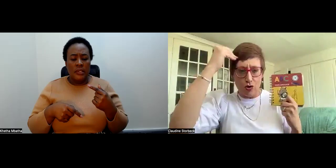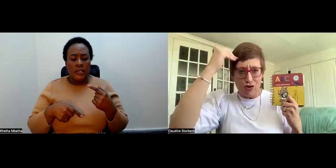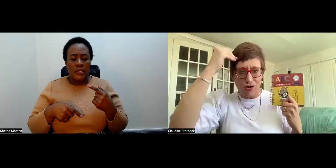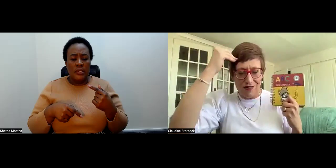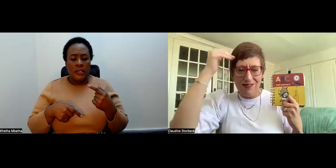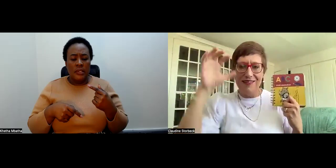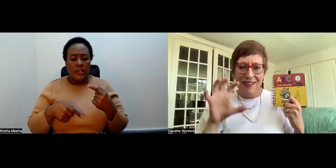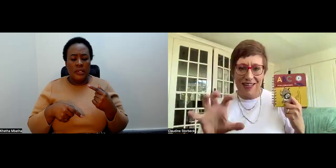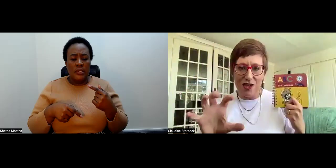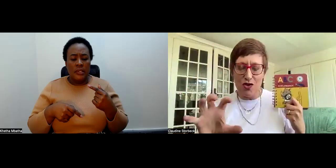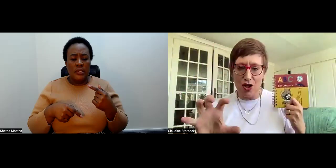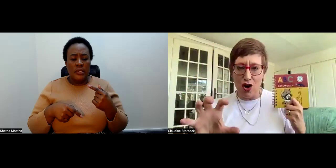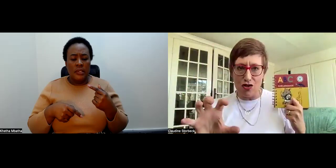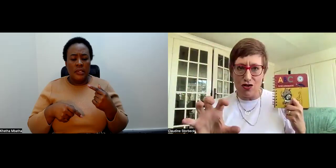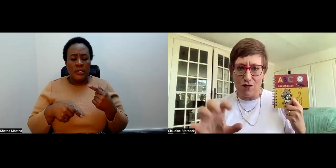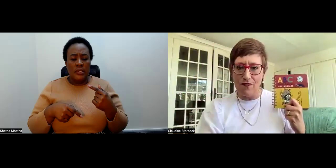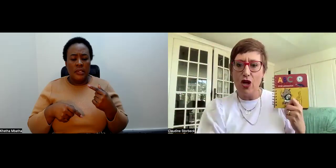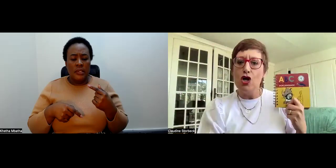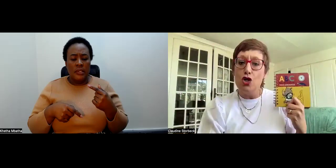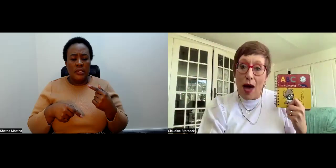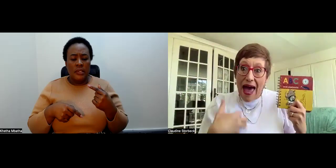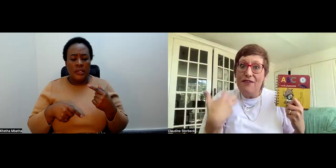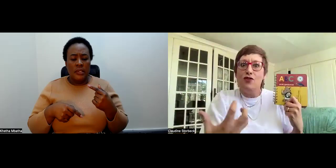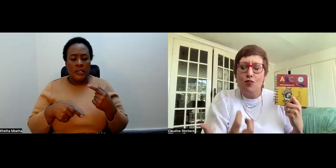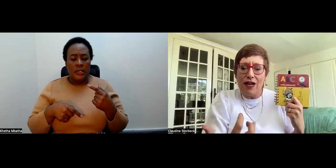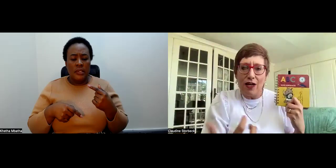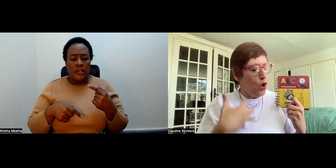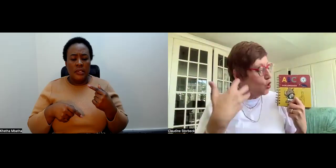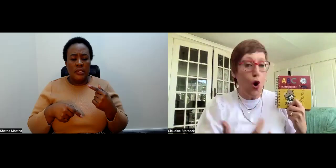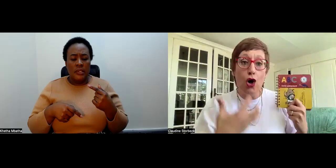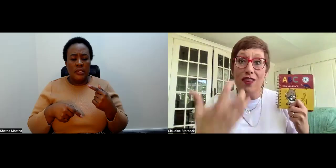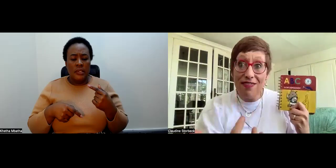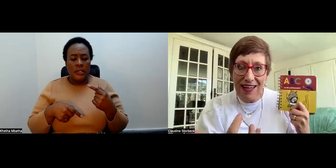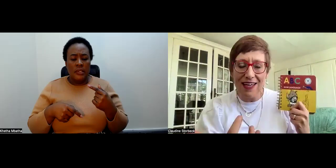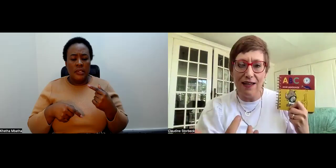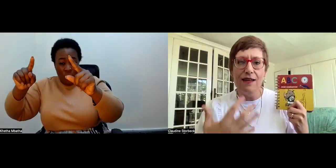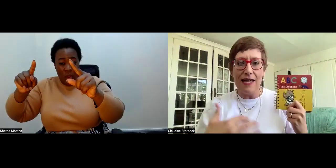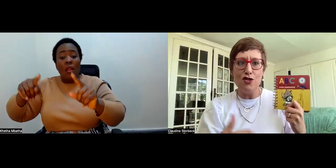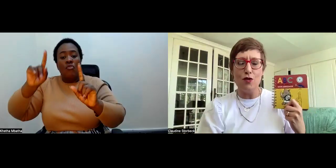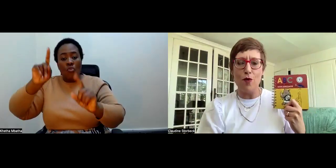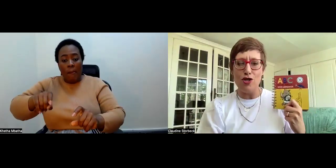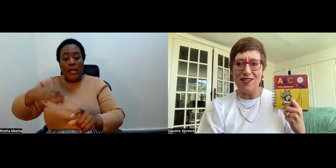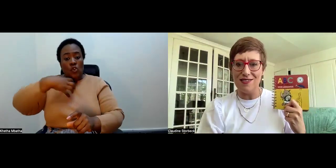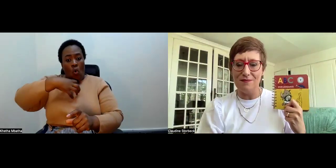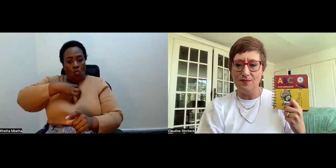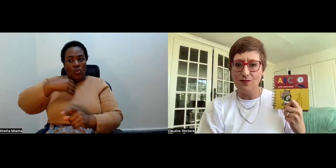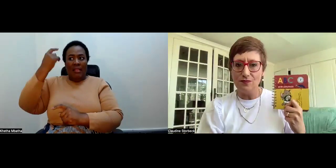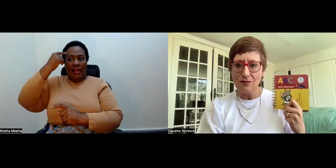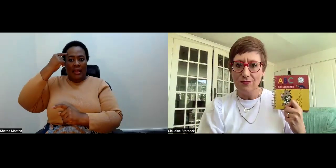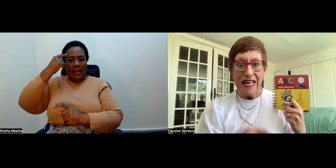own thoughts into the class. You have to bring your own thinking into the